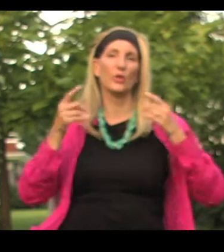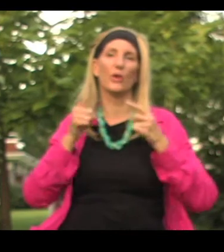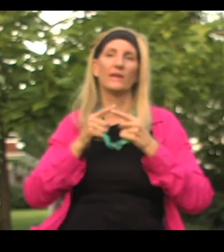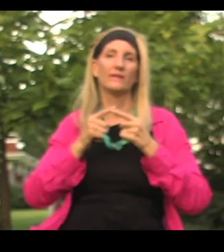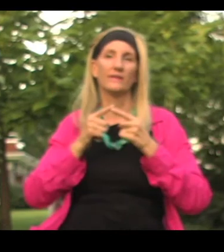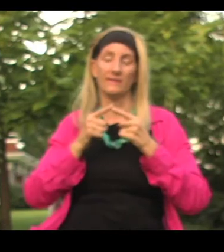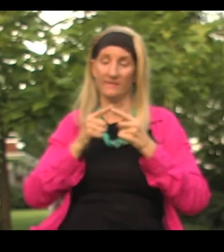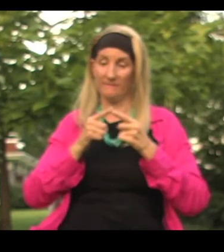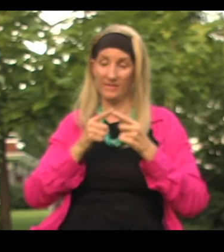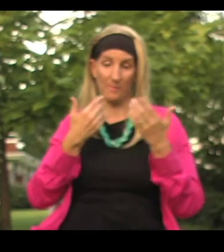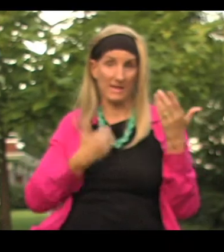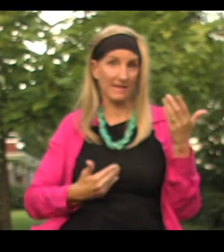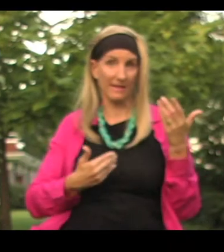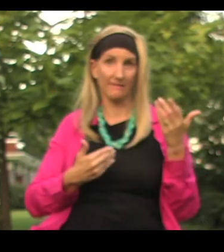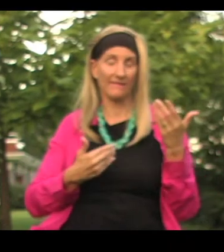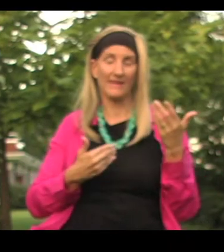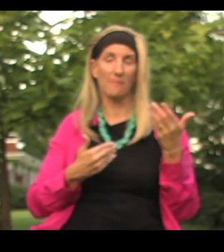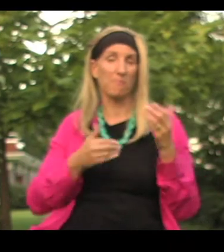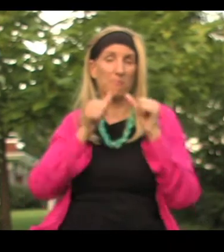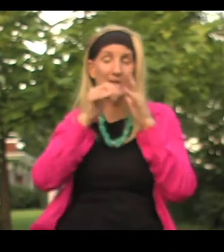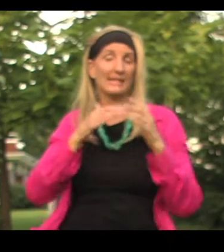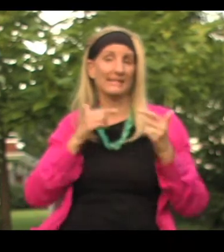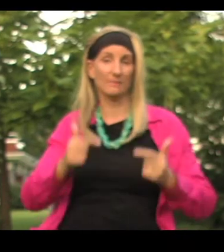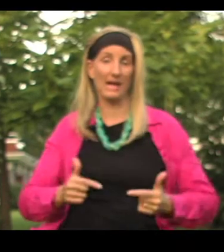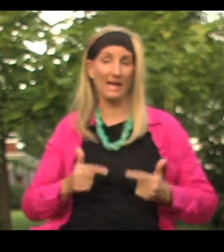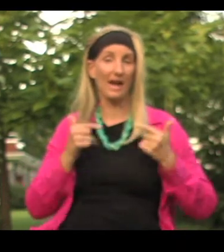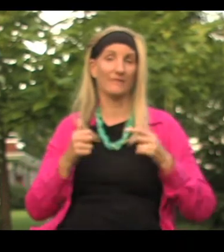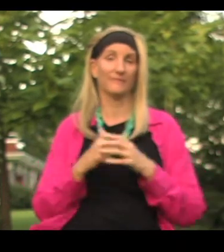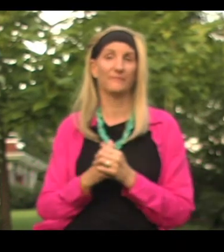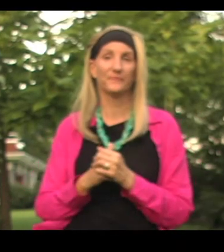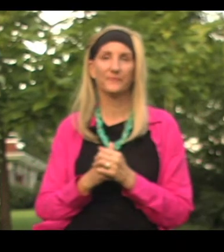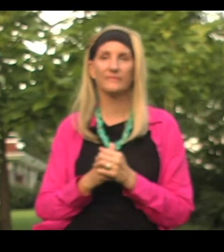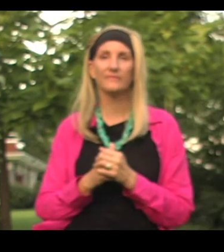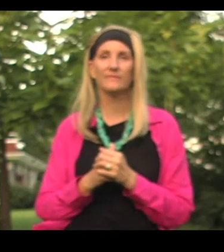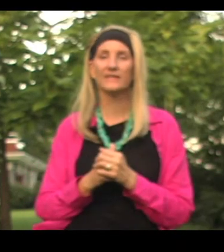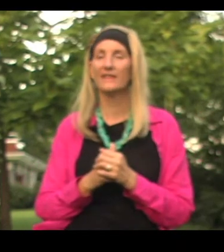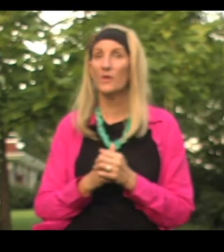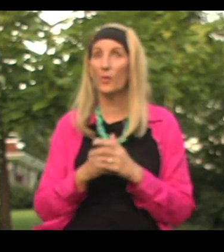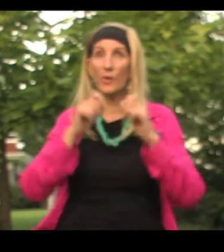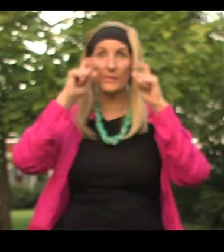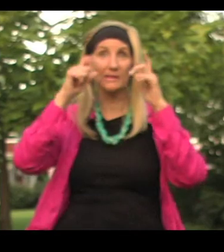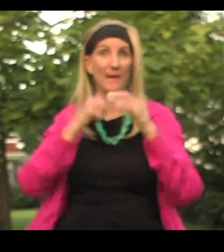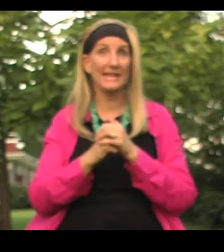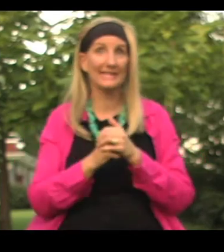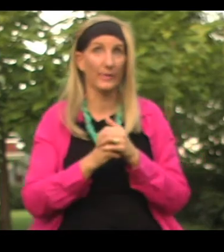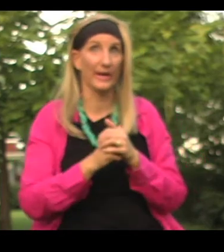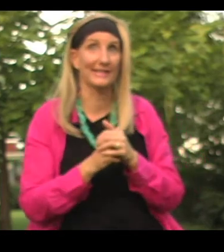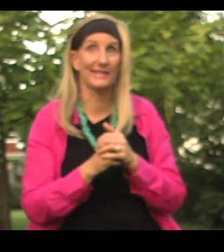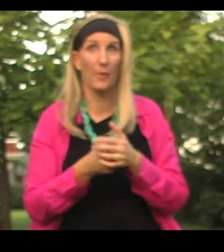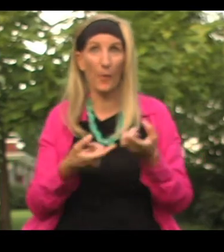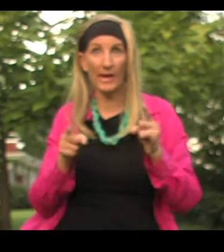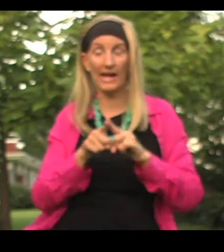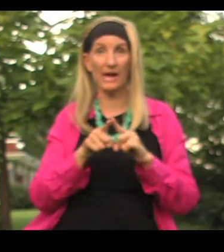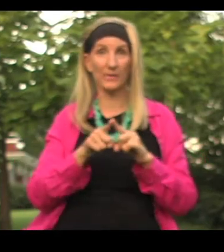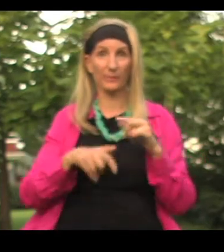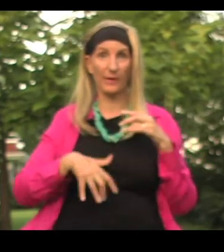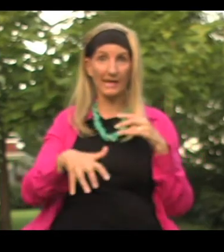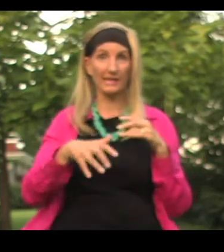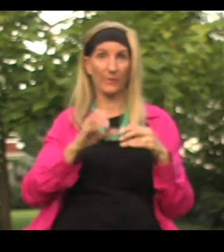joy to me and blesses my life. Well, what was amazing was that when I was pregnant with